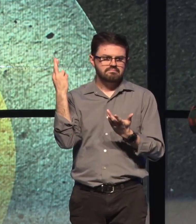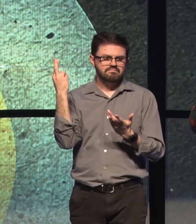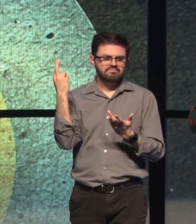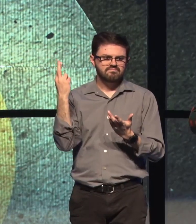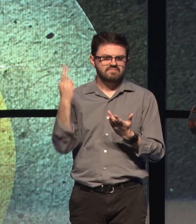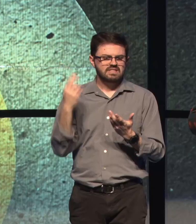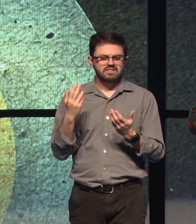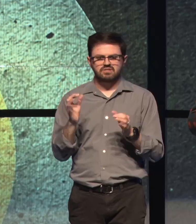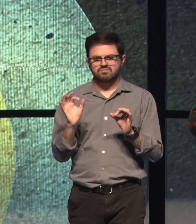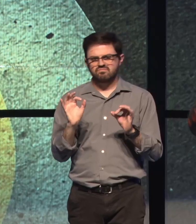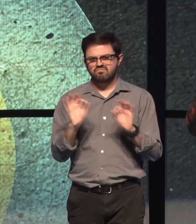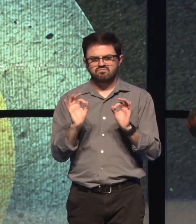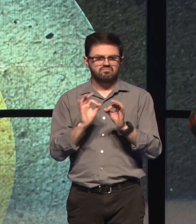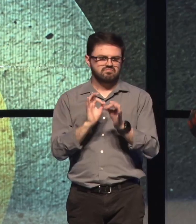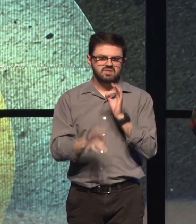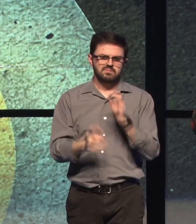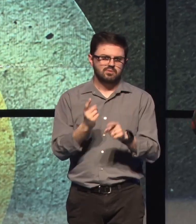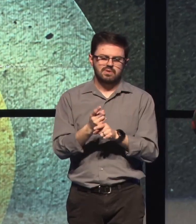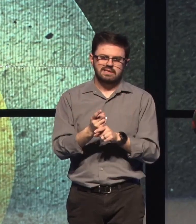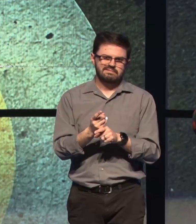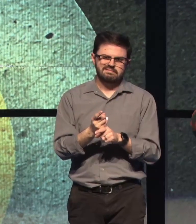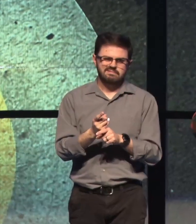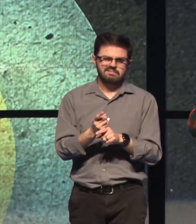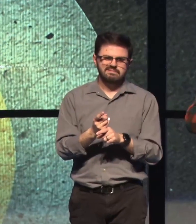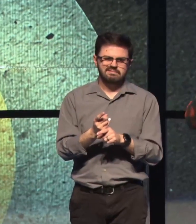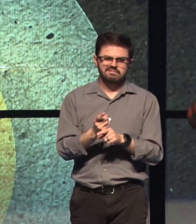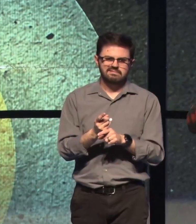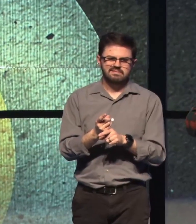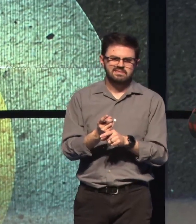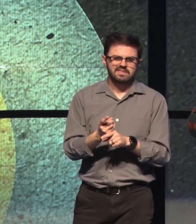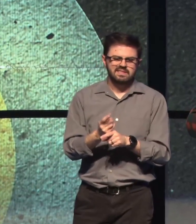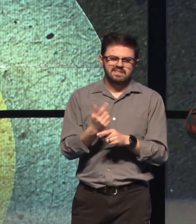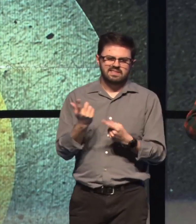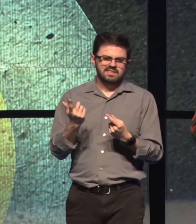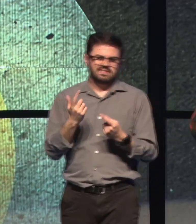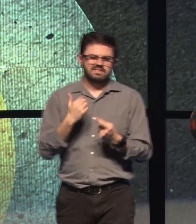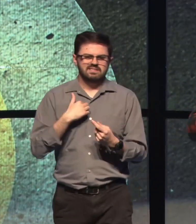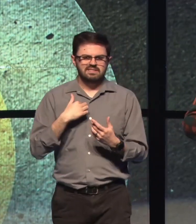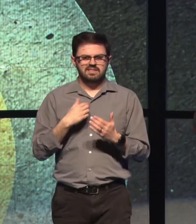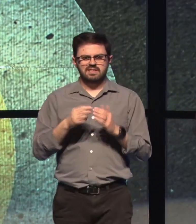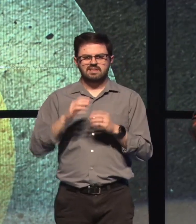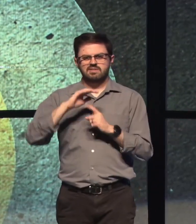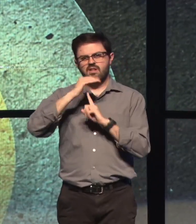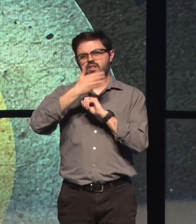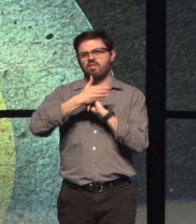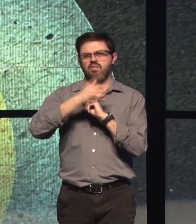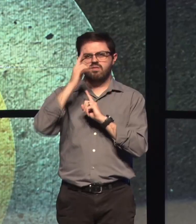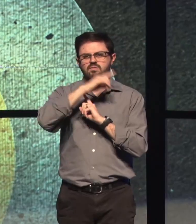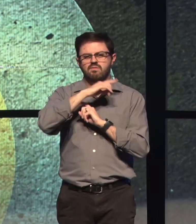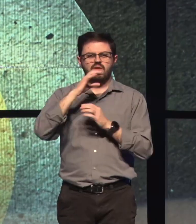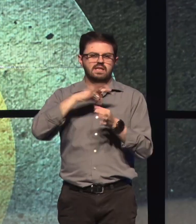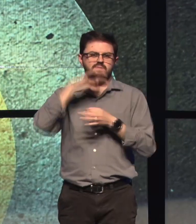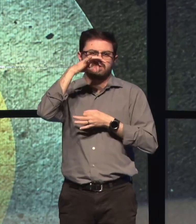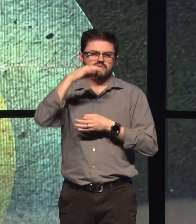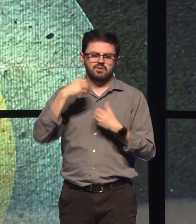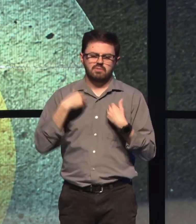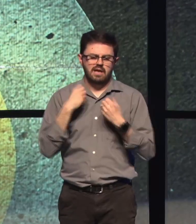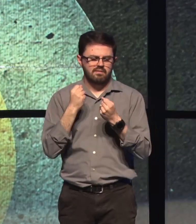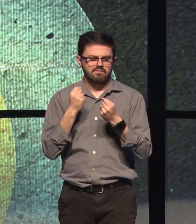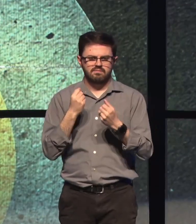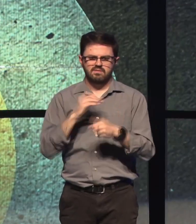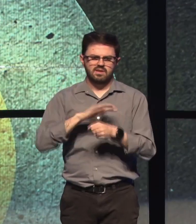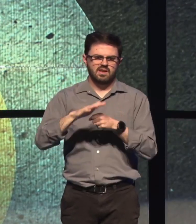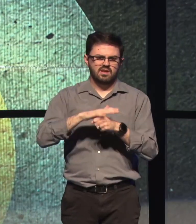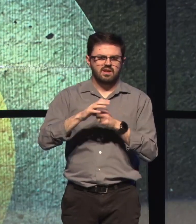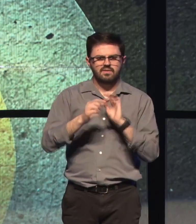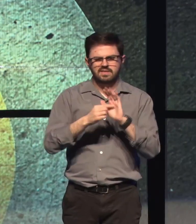cymbal, right? It's just puffed up spirituality. We have plenty of examples of that in our world currently and in